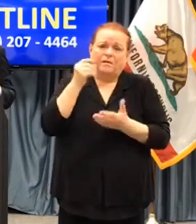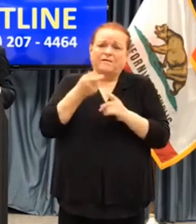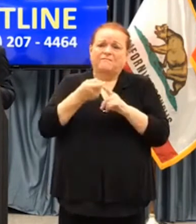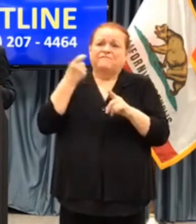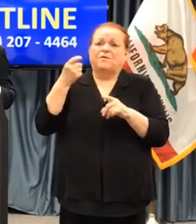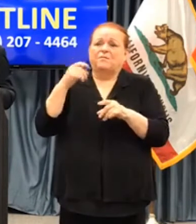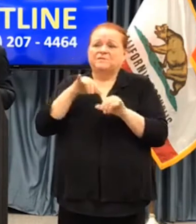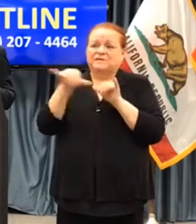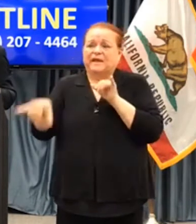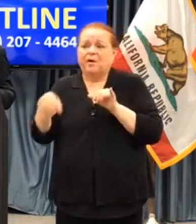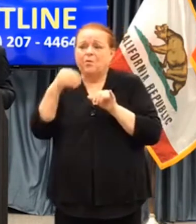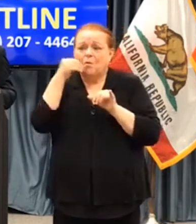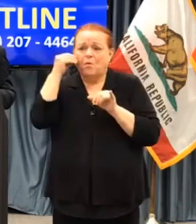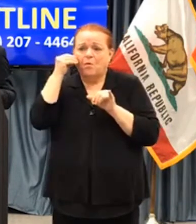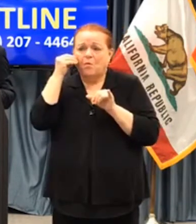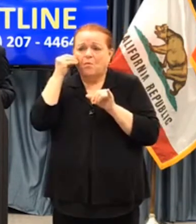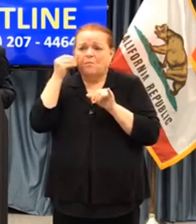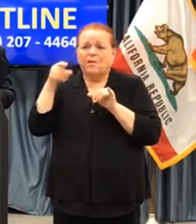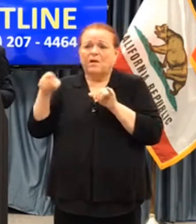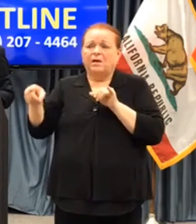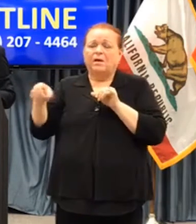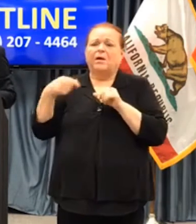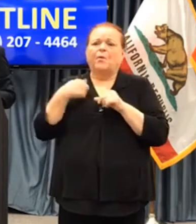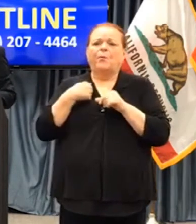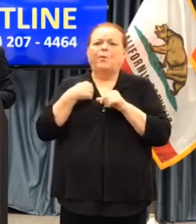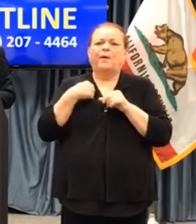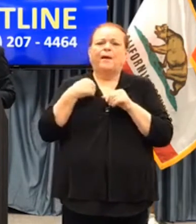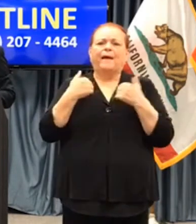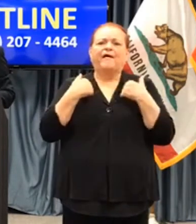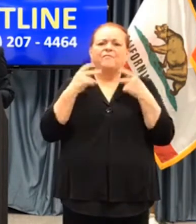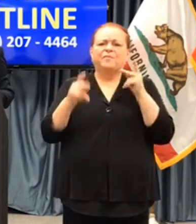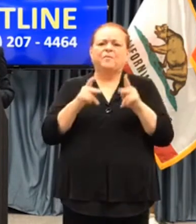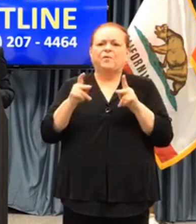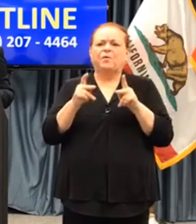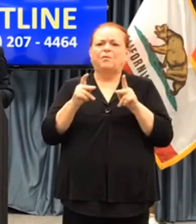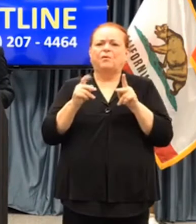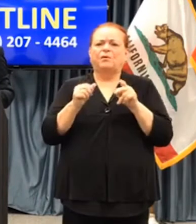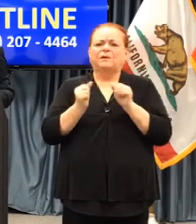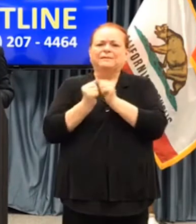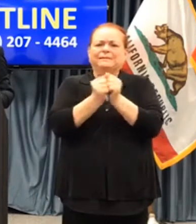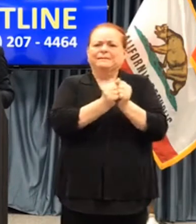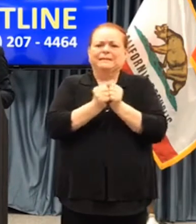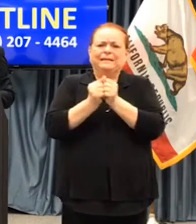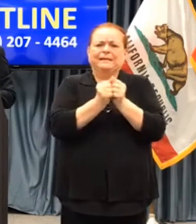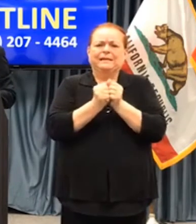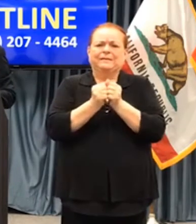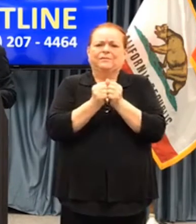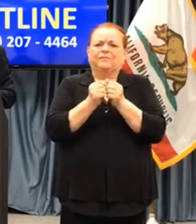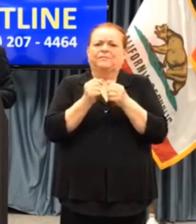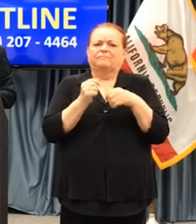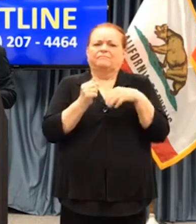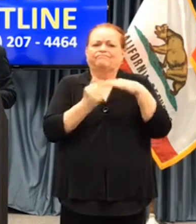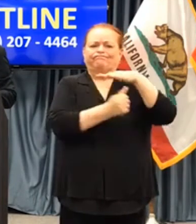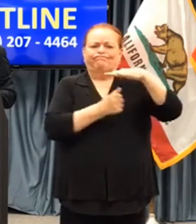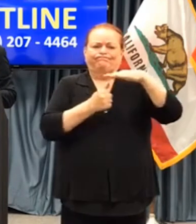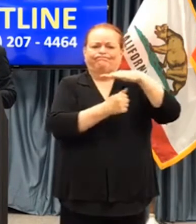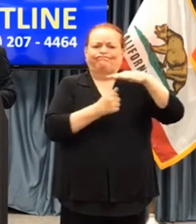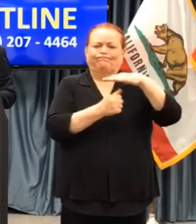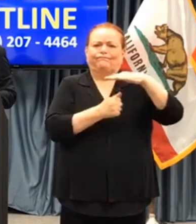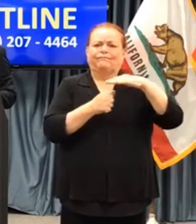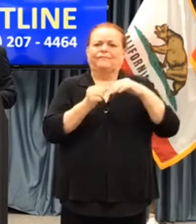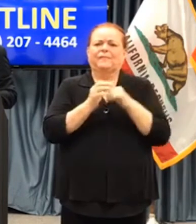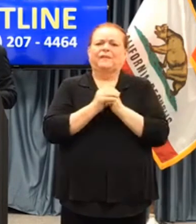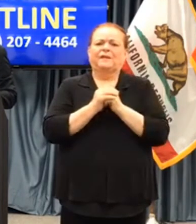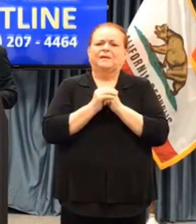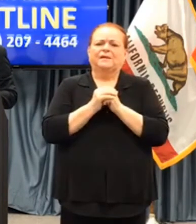keeping people too close together, unfortunately, who are acting out in bad ways, specifically elder